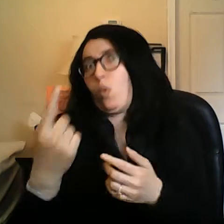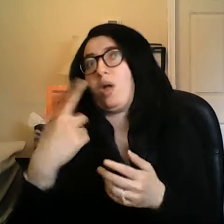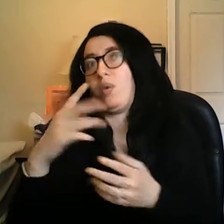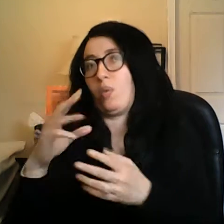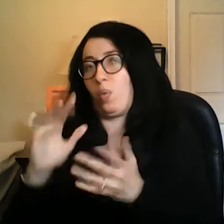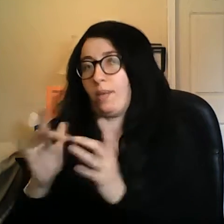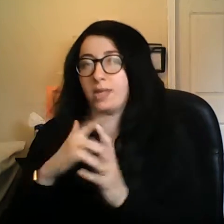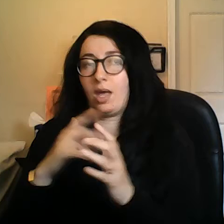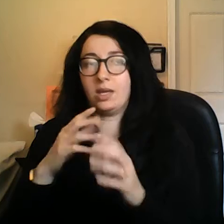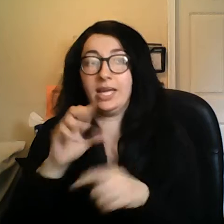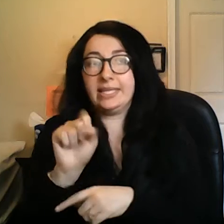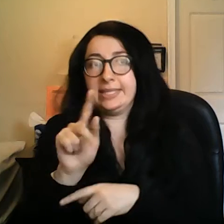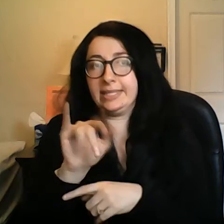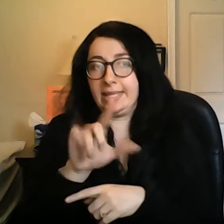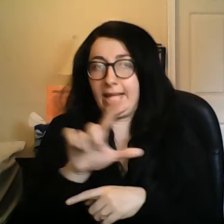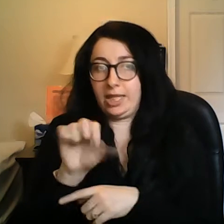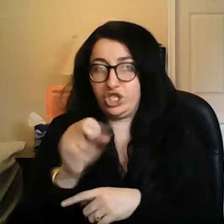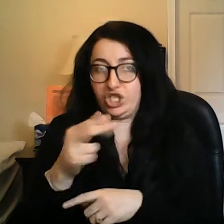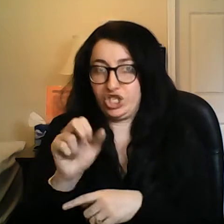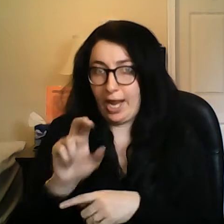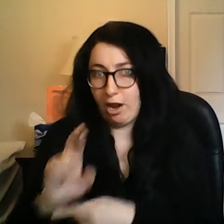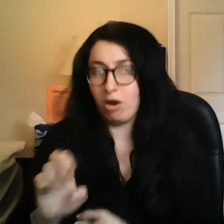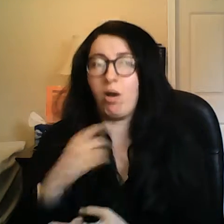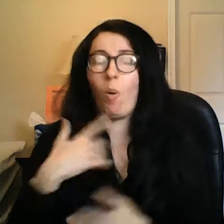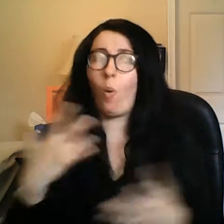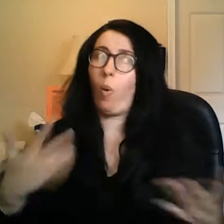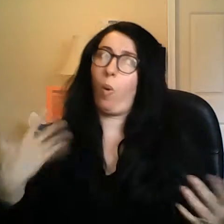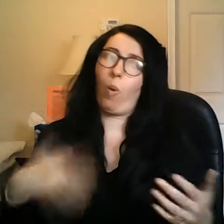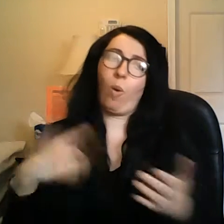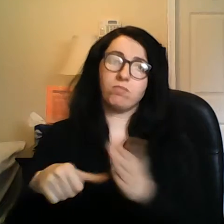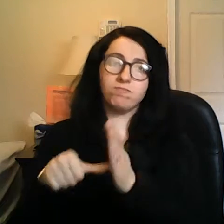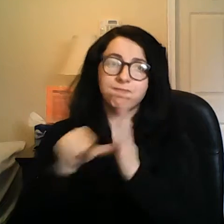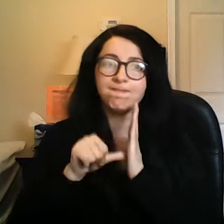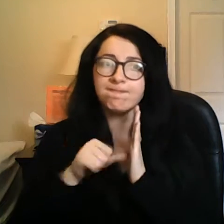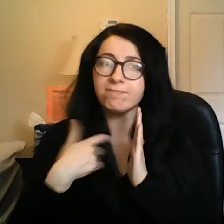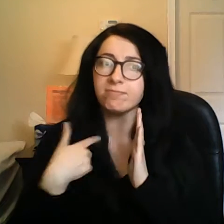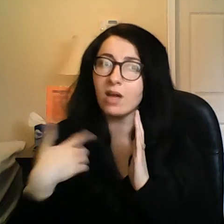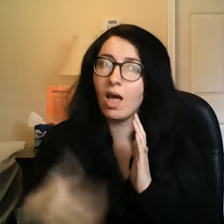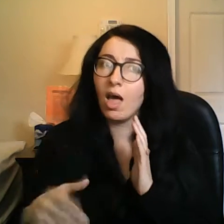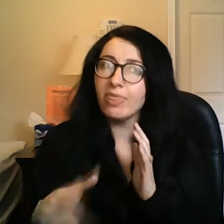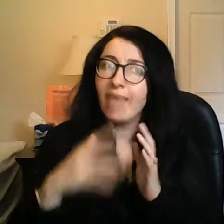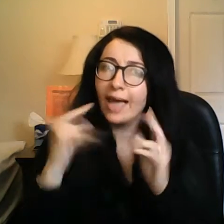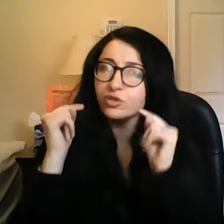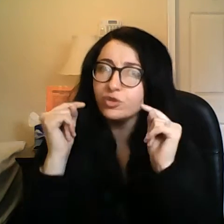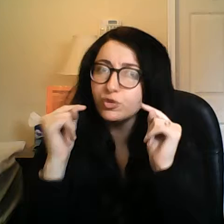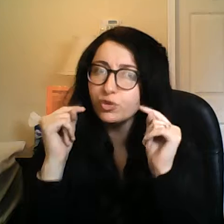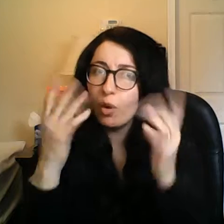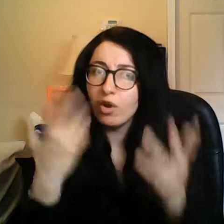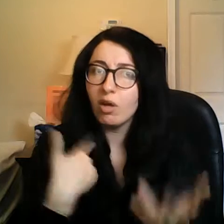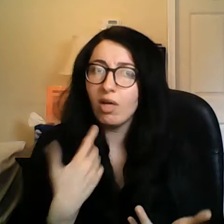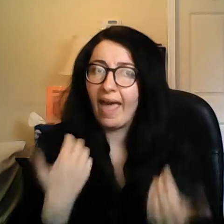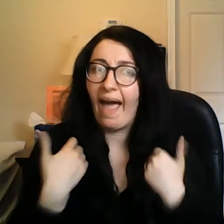am impressed with the tutorials they have available on their website. I watched and practiced several of them myself. I would